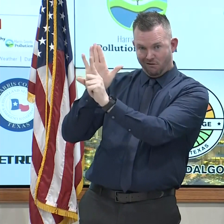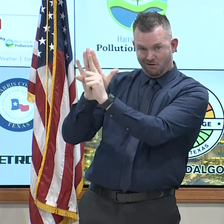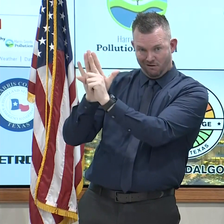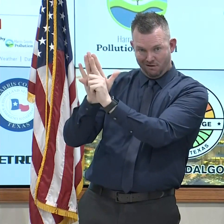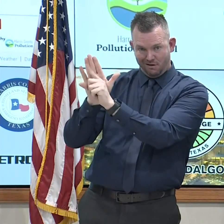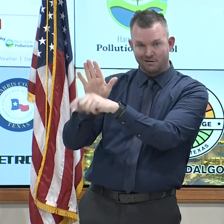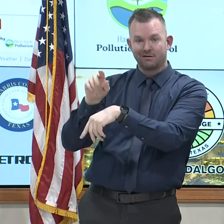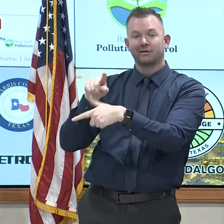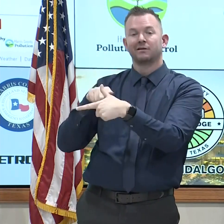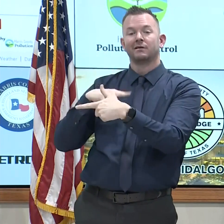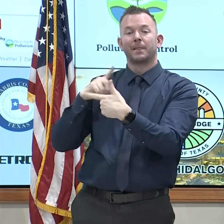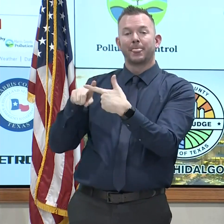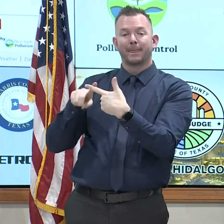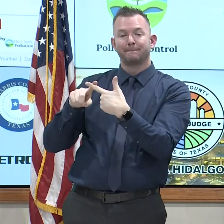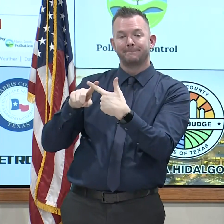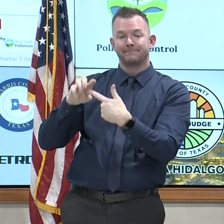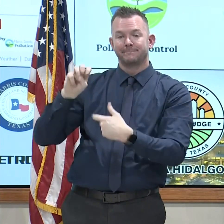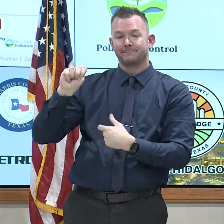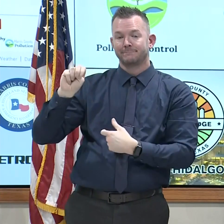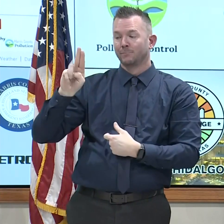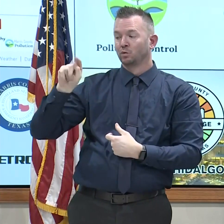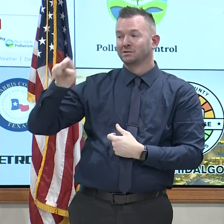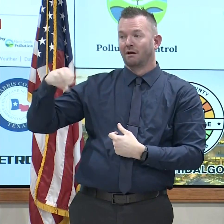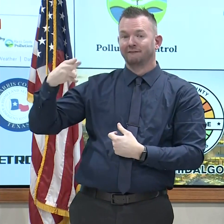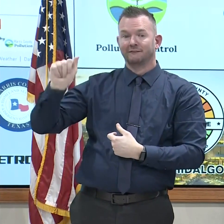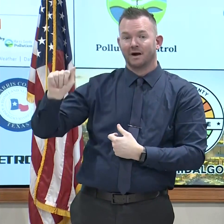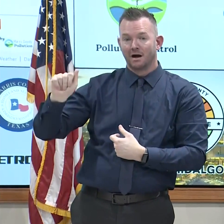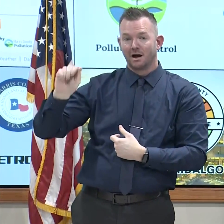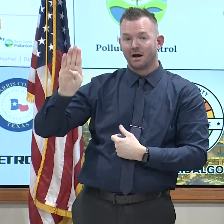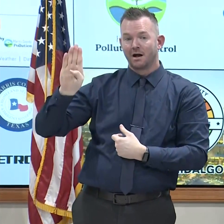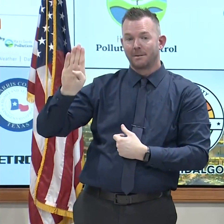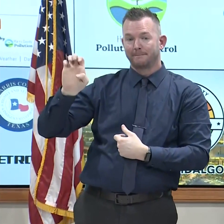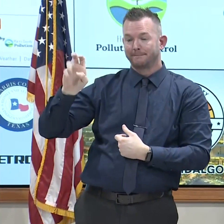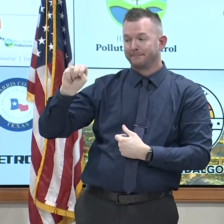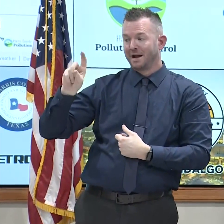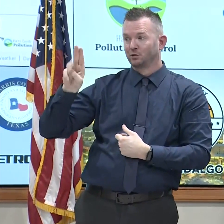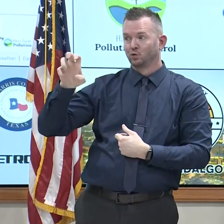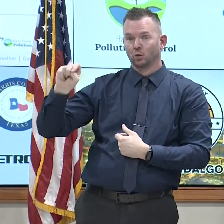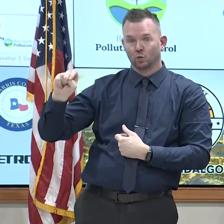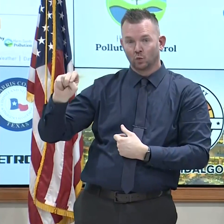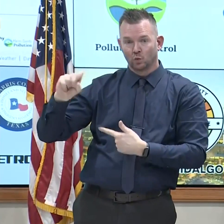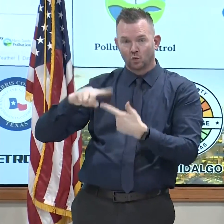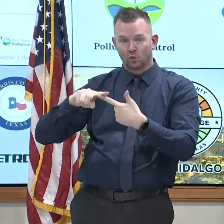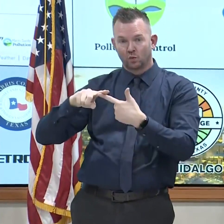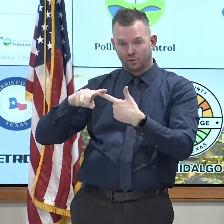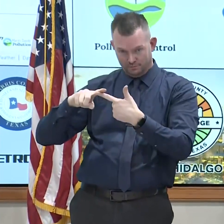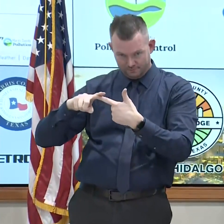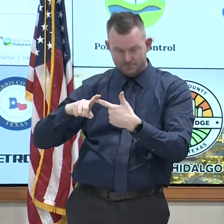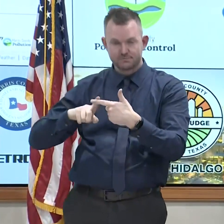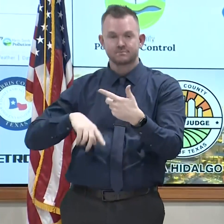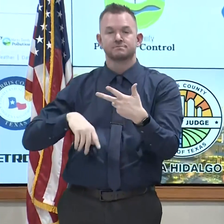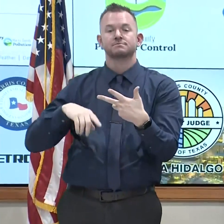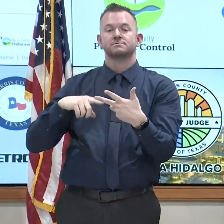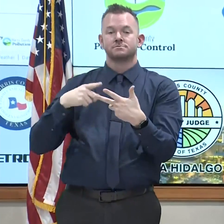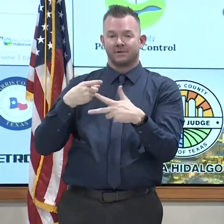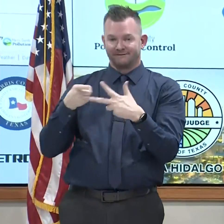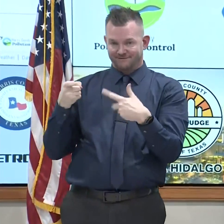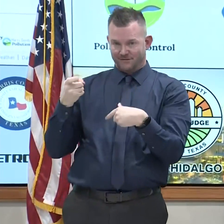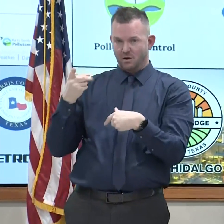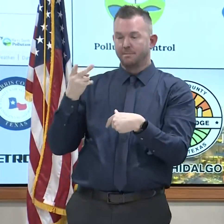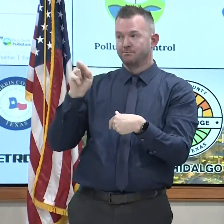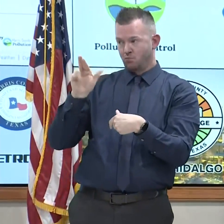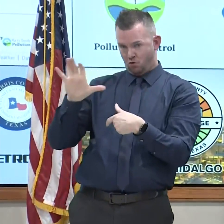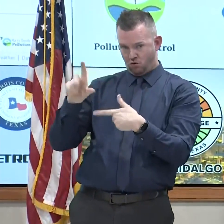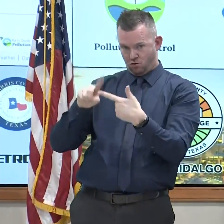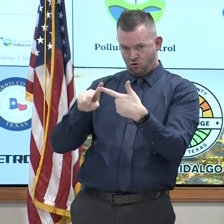HARC, our trusted, who trusted our office to put together a plan that would work.